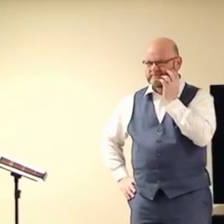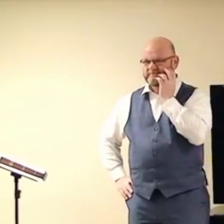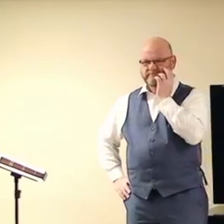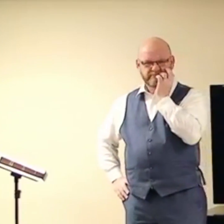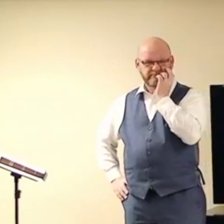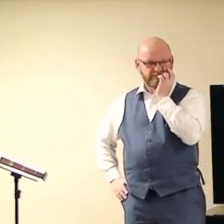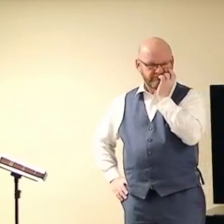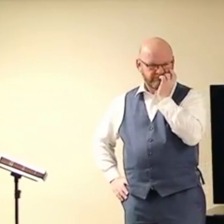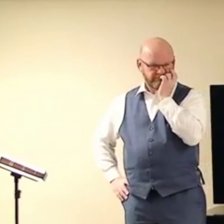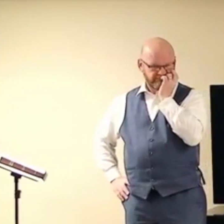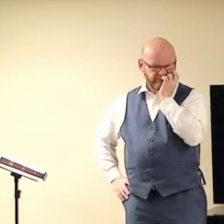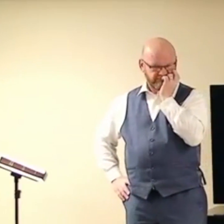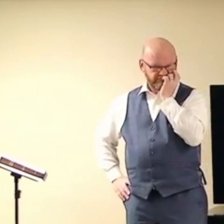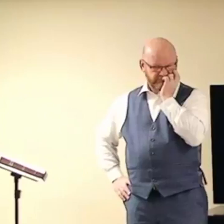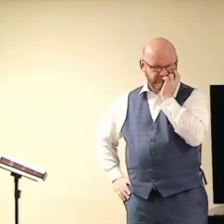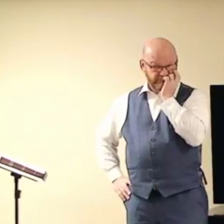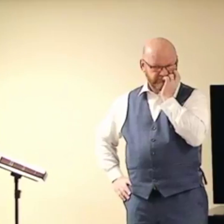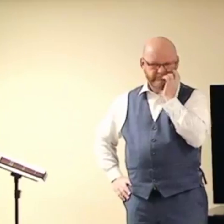And I was troubled.